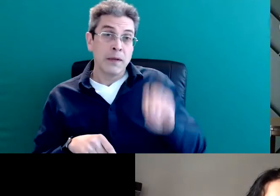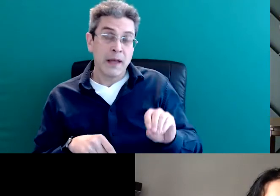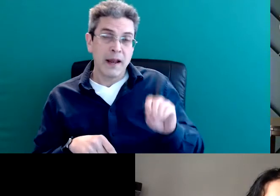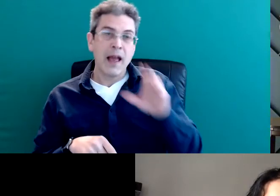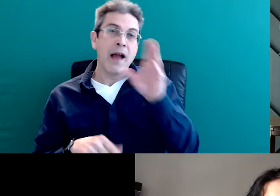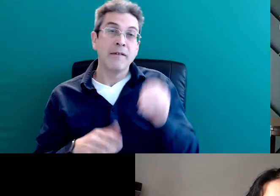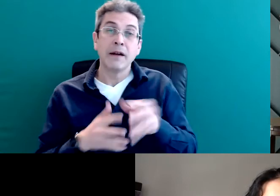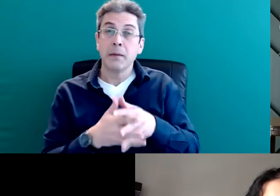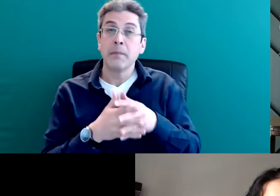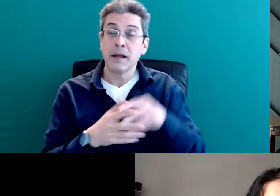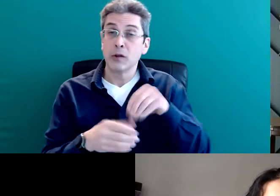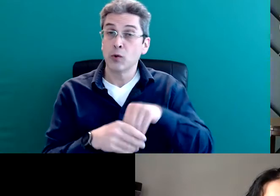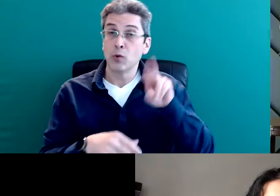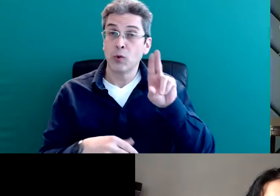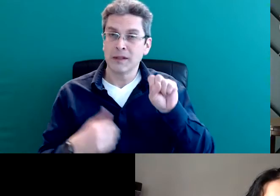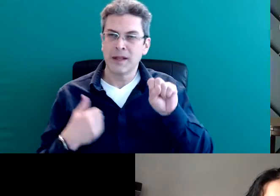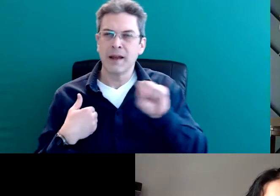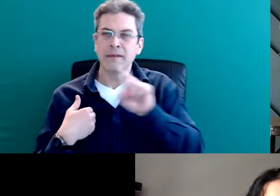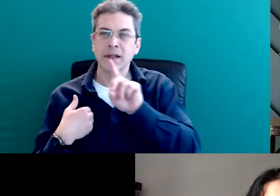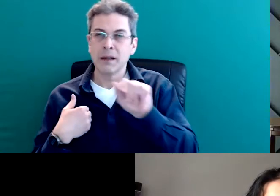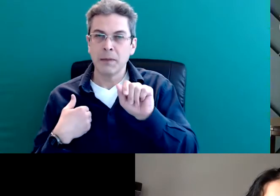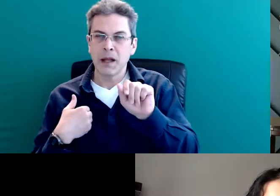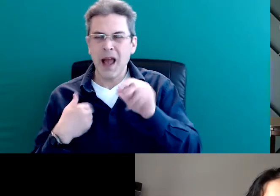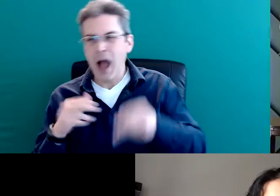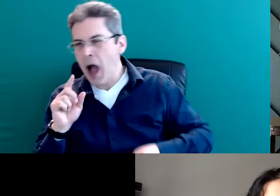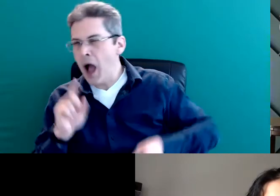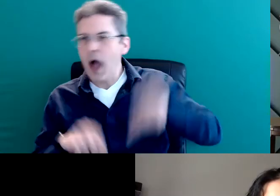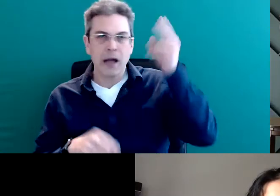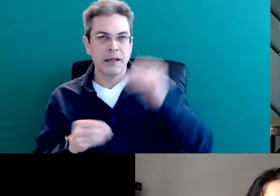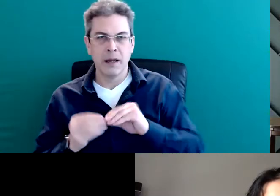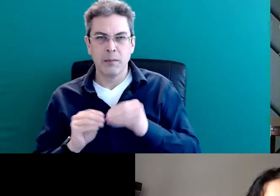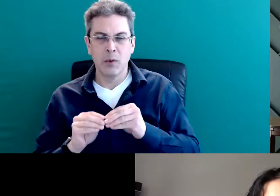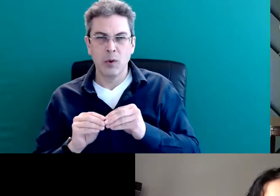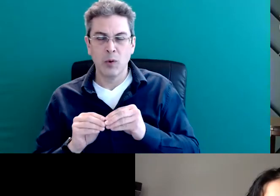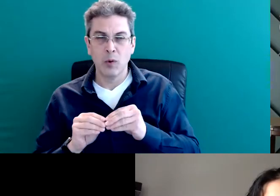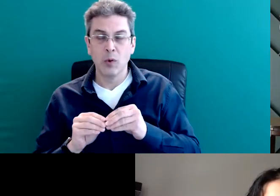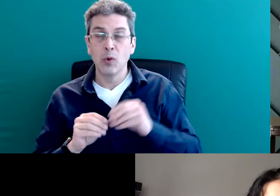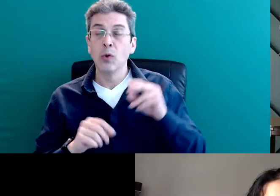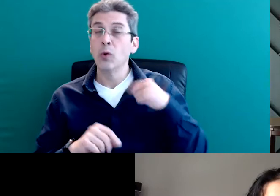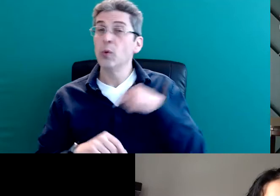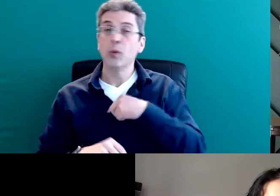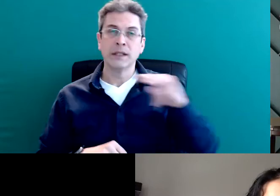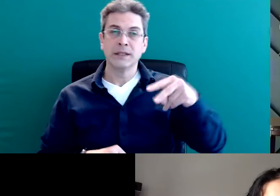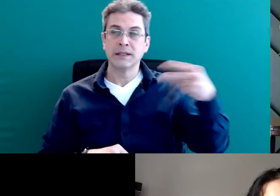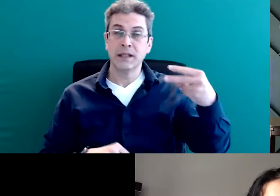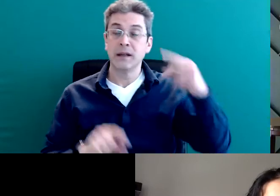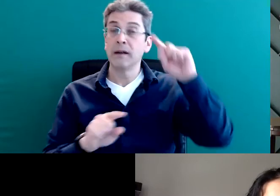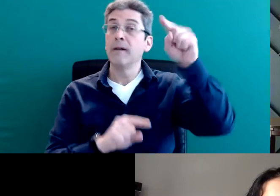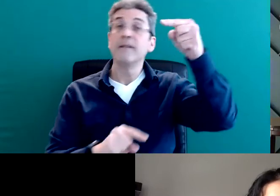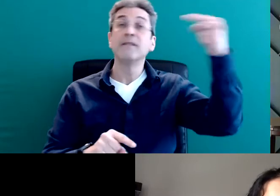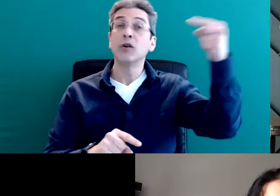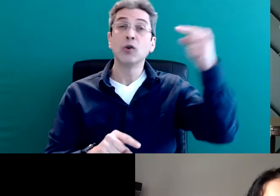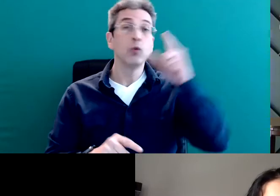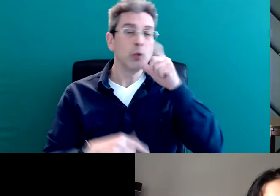a disability. That is a high number. We are second only to Indigenous people who have a rate of disability at